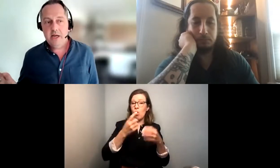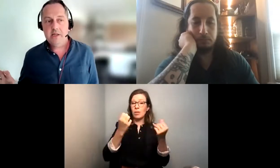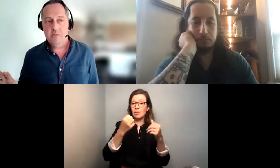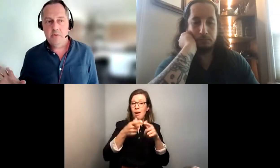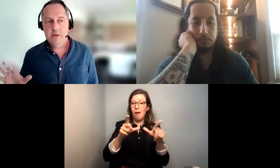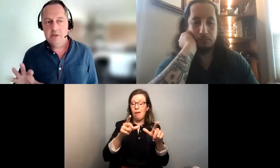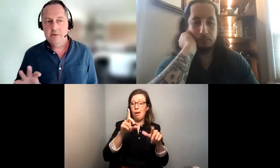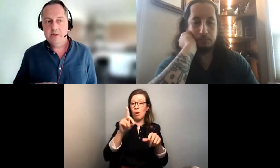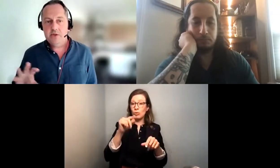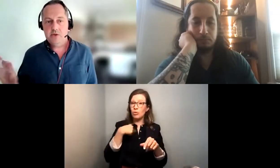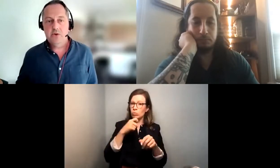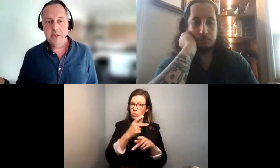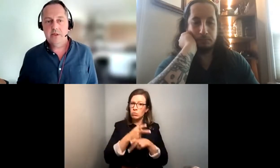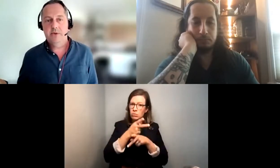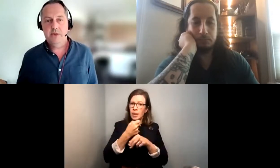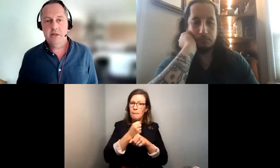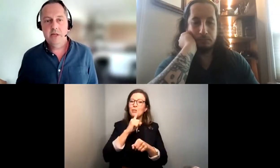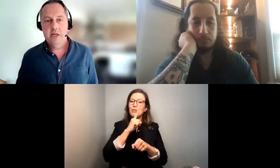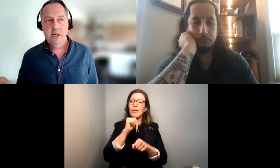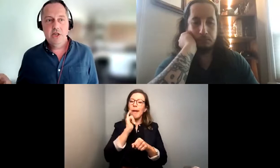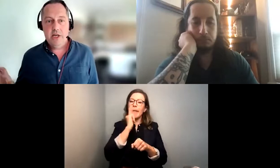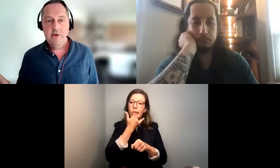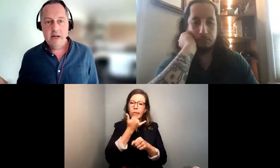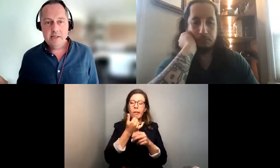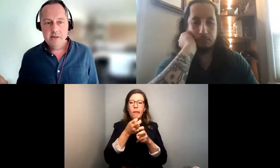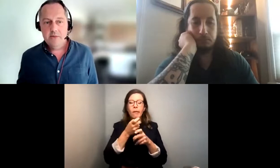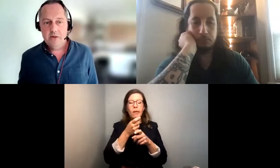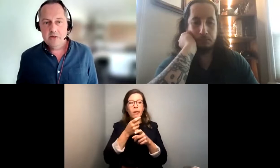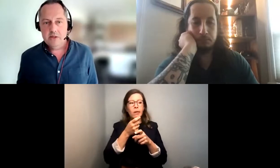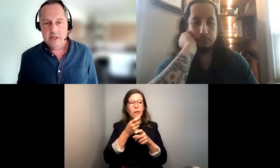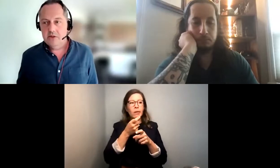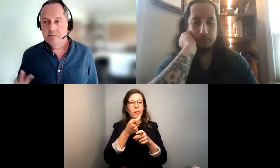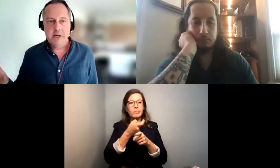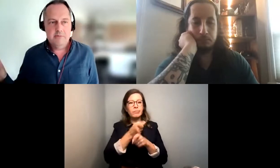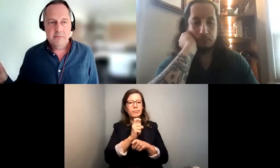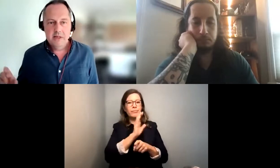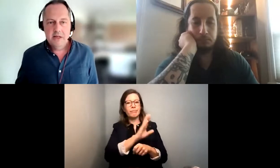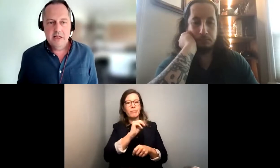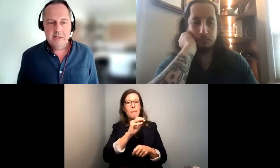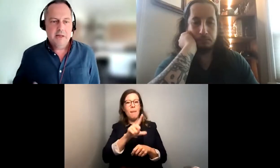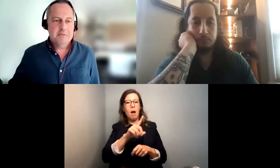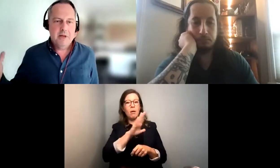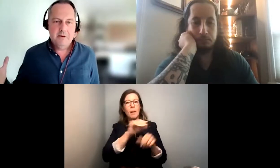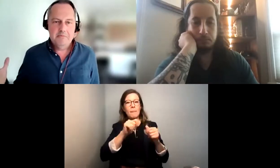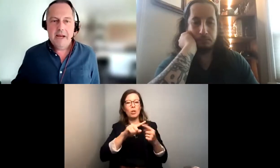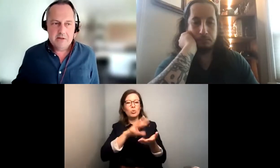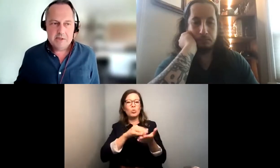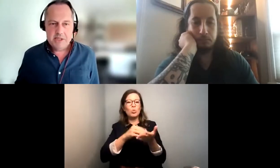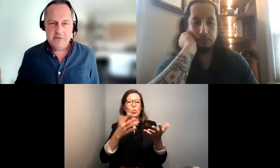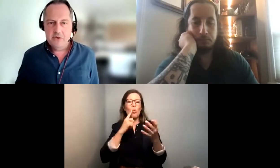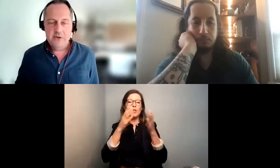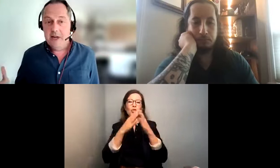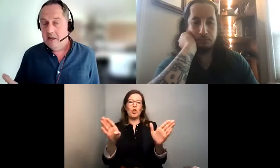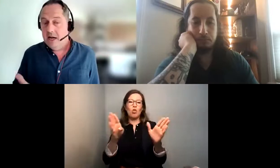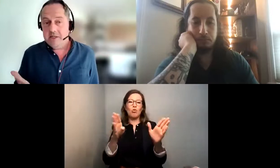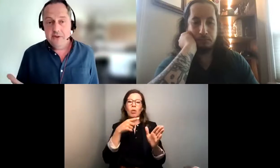careful that actually what we're not doing is destroying some of the generality of the models, and it doesn't become, male